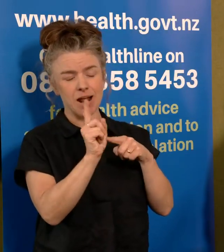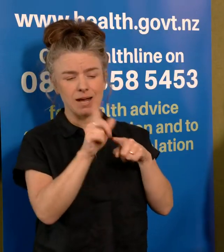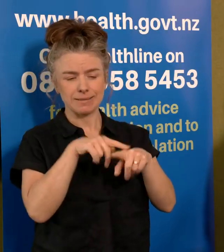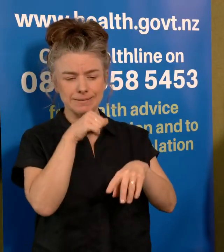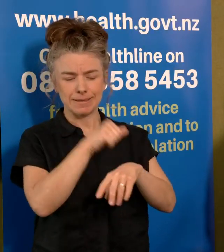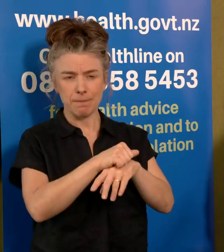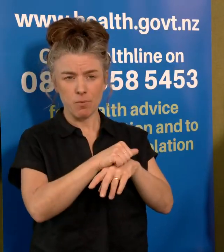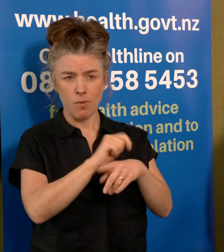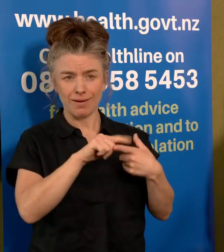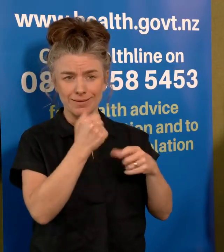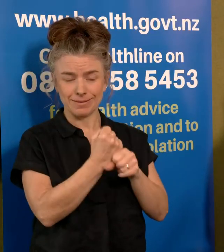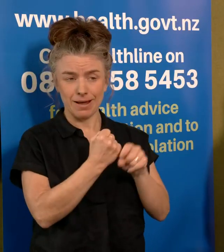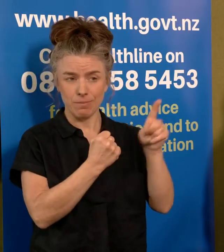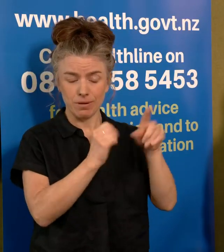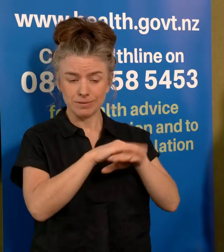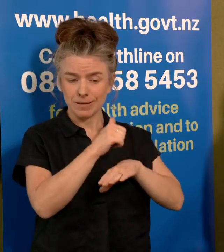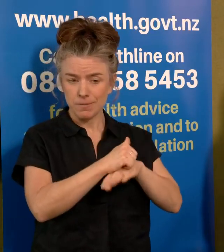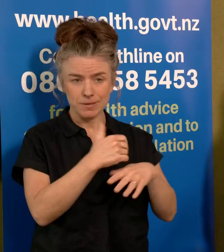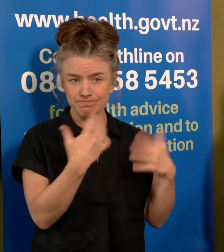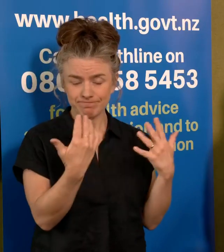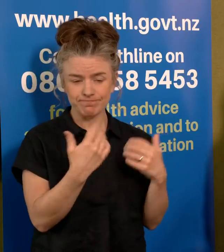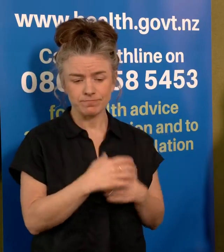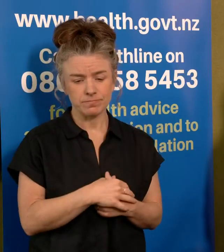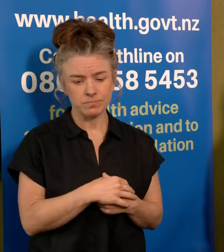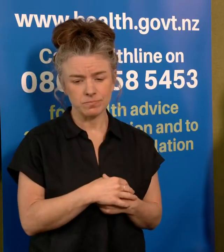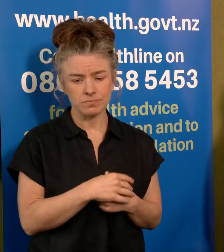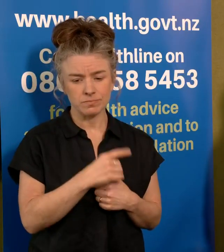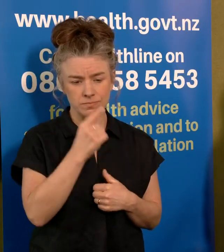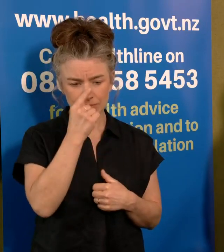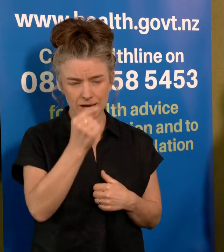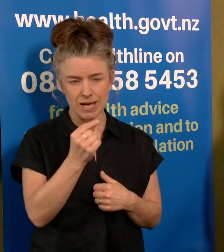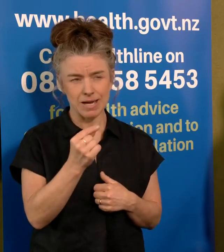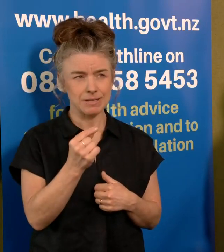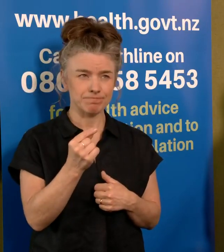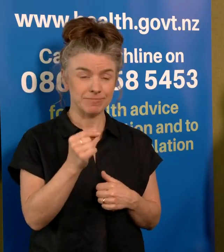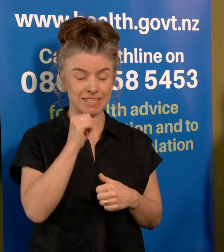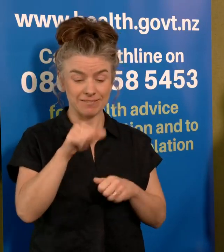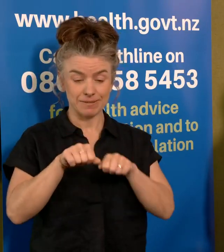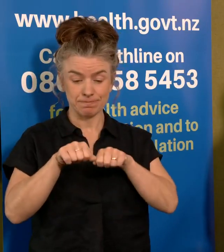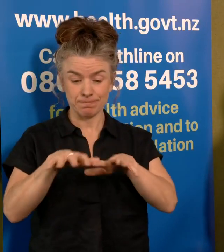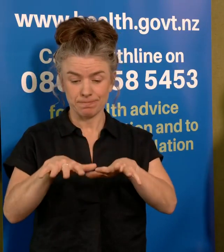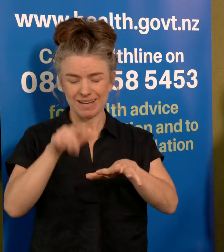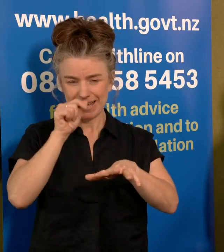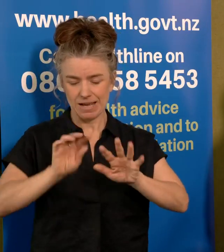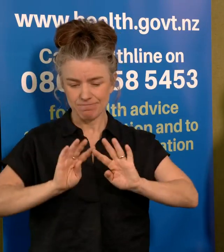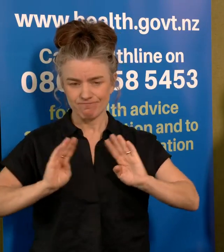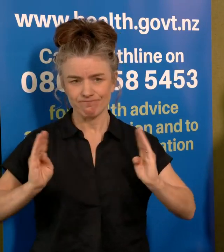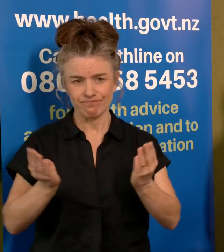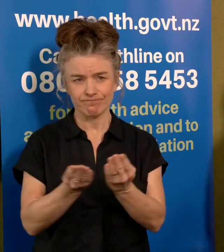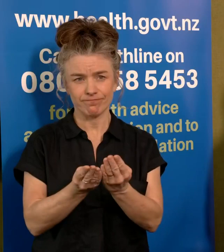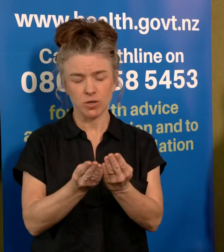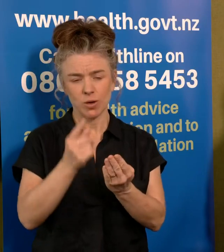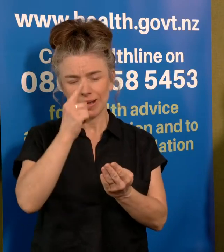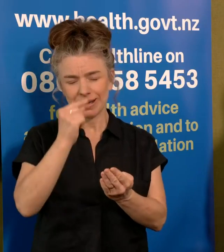example of this, is that you can contain an outbreak in its early stages, or at least you